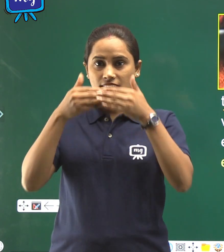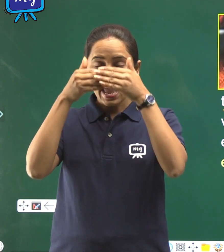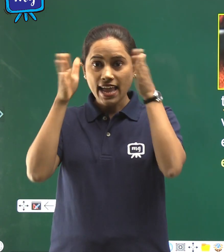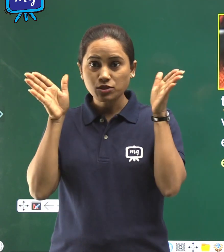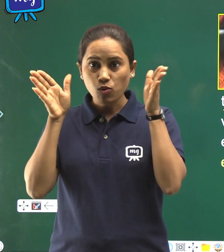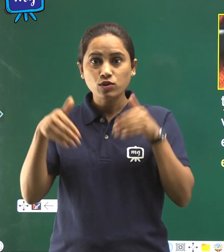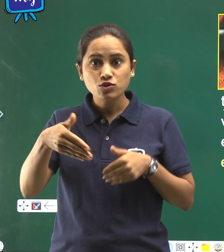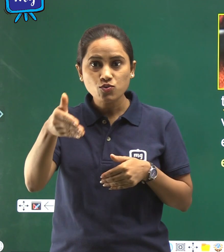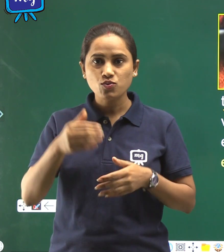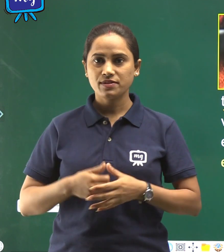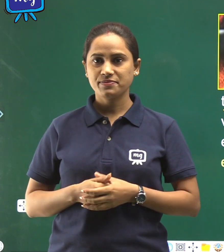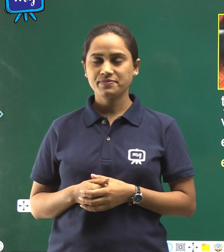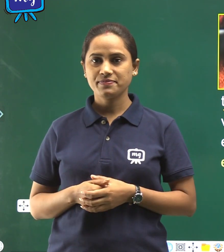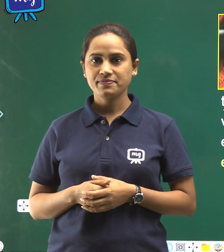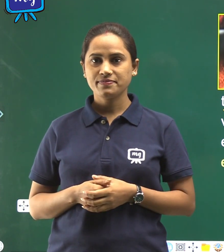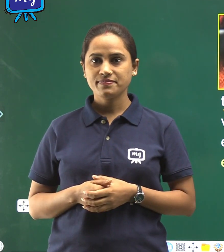exposed to